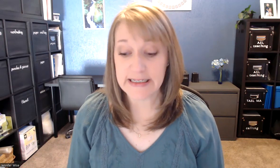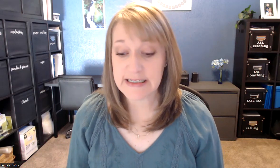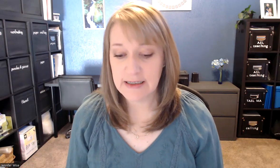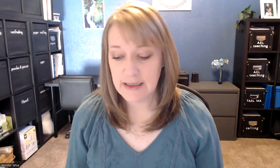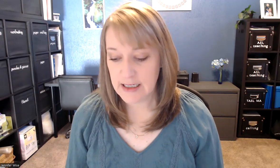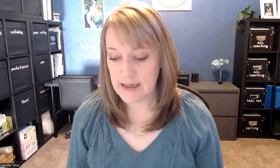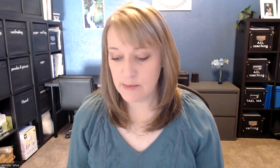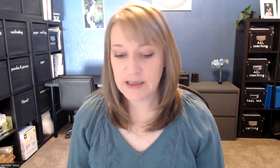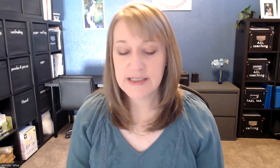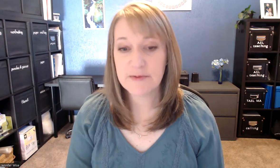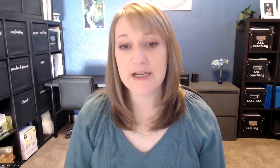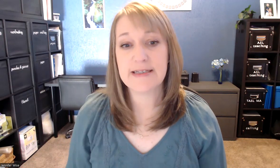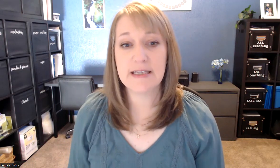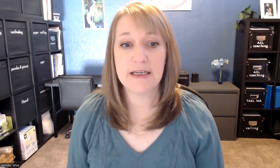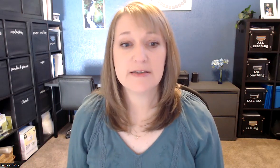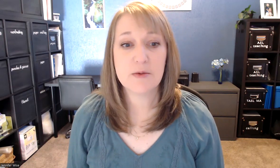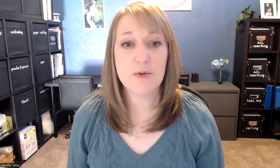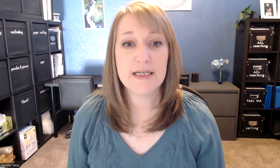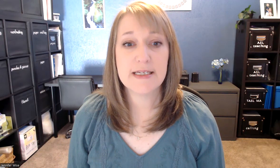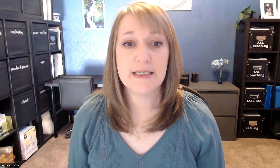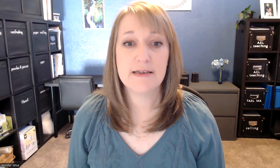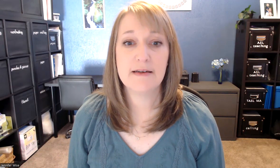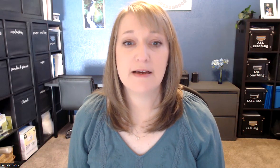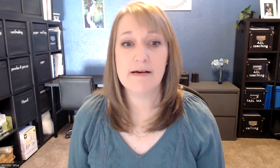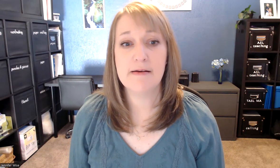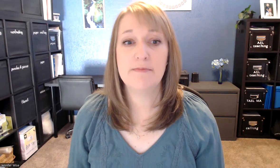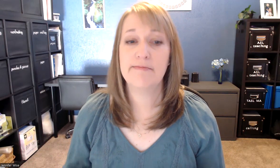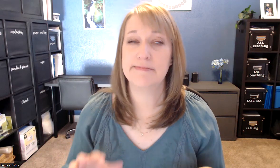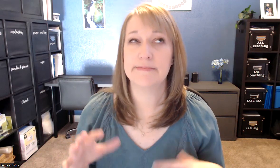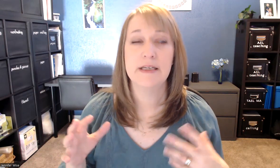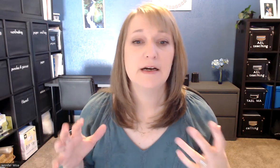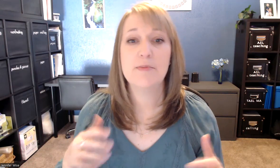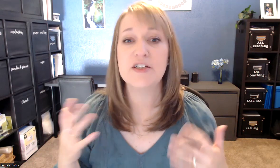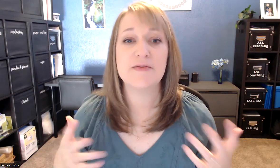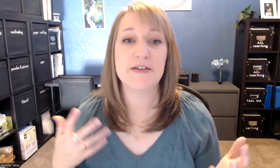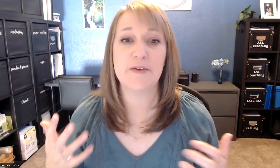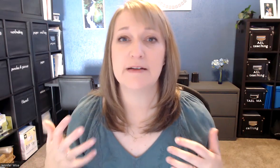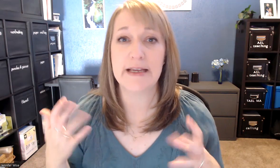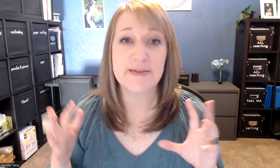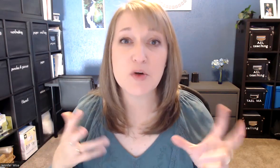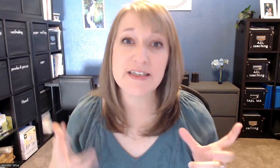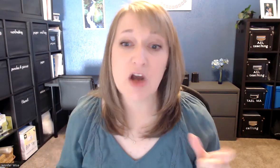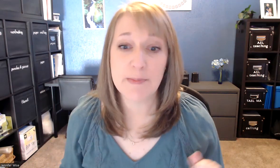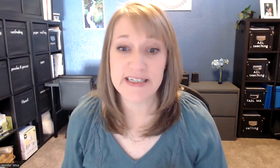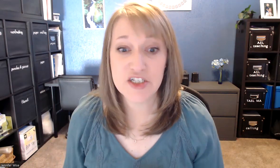46, list 46, we did a bunch of different like sports and